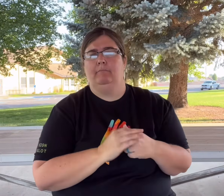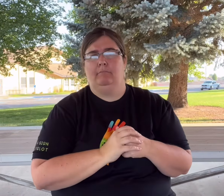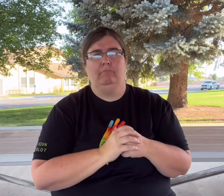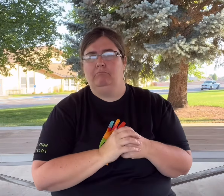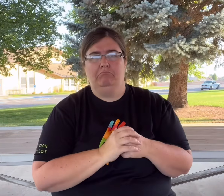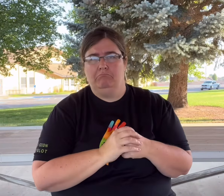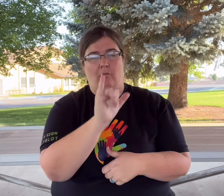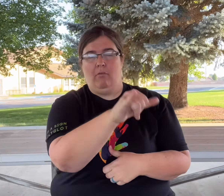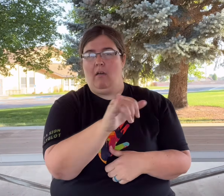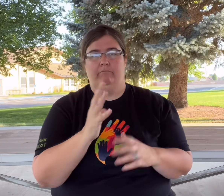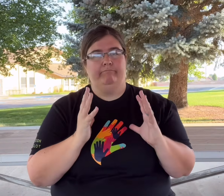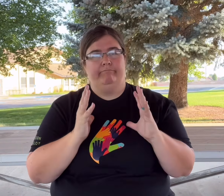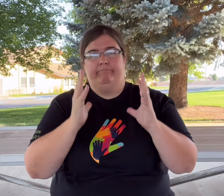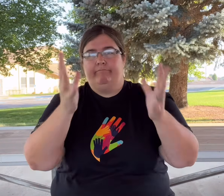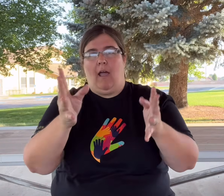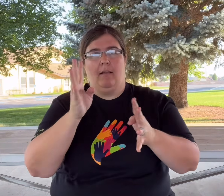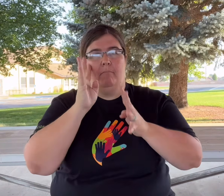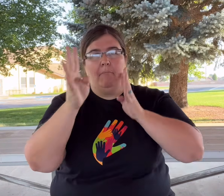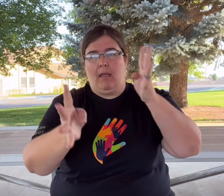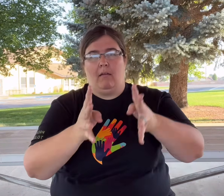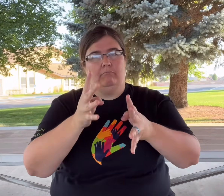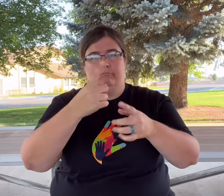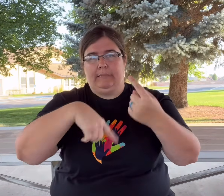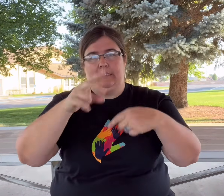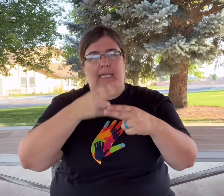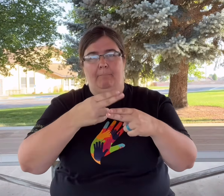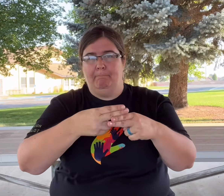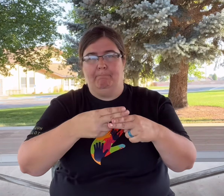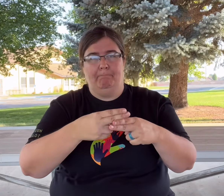interpreting assignment. So that's an example of when it's totally fine to make up a sign.